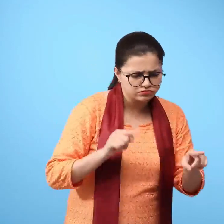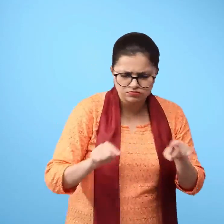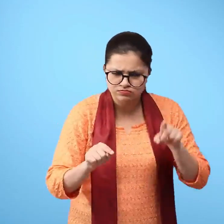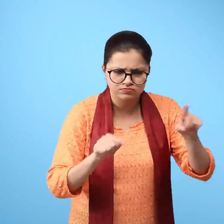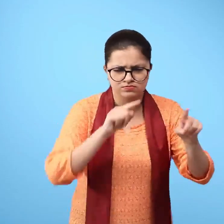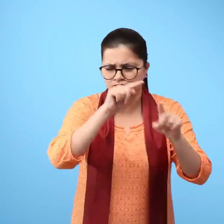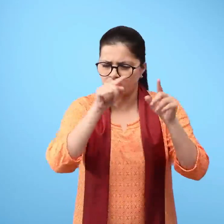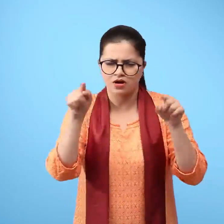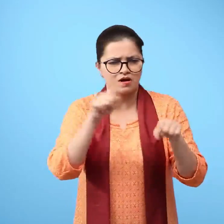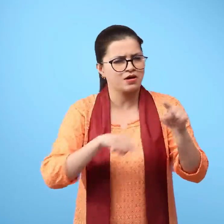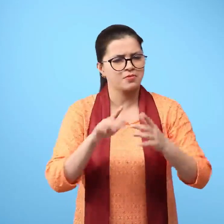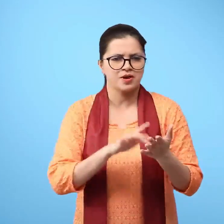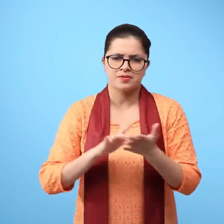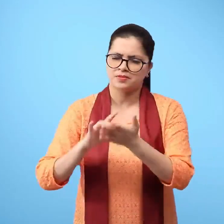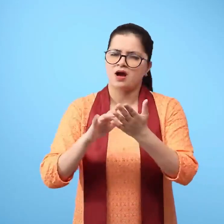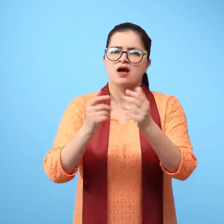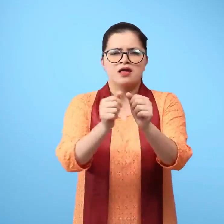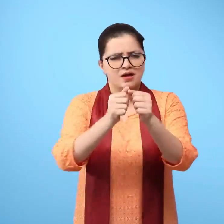the almirah in one corner,